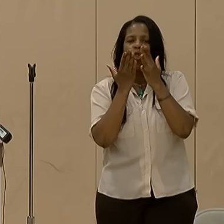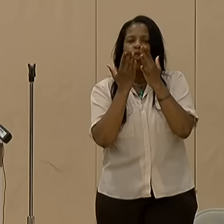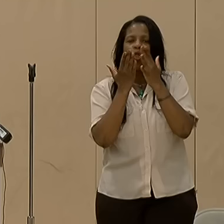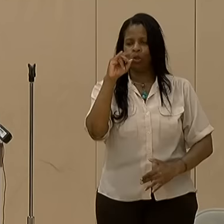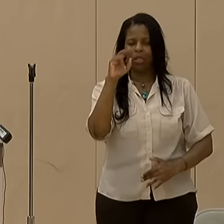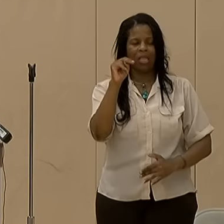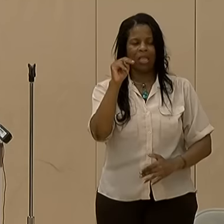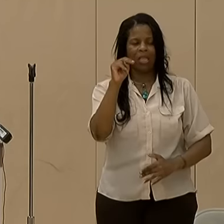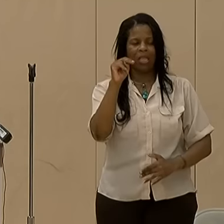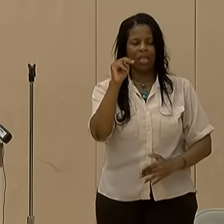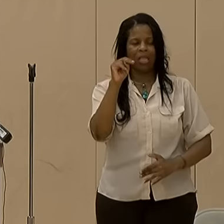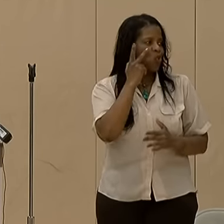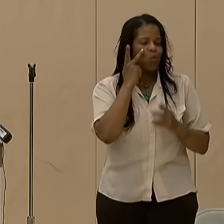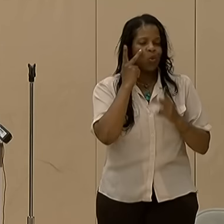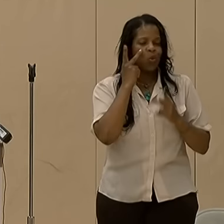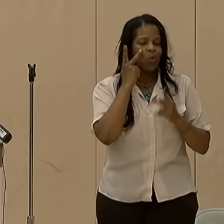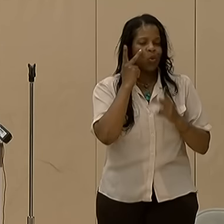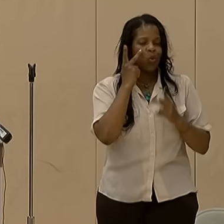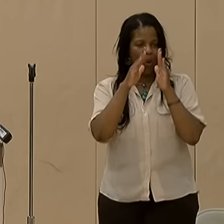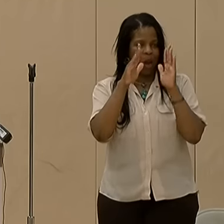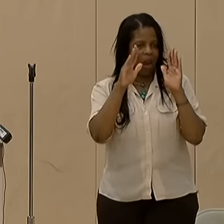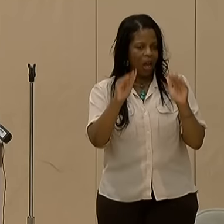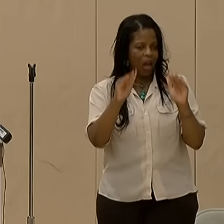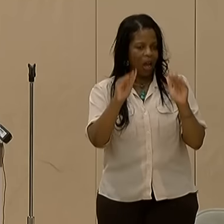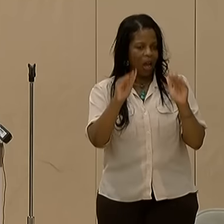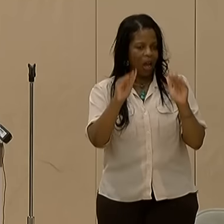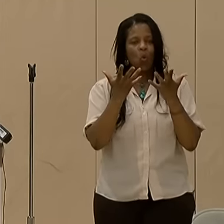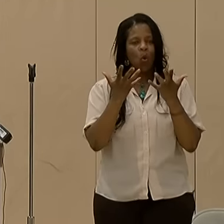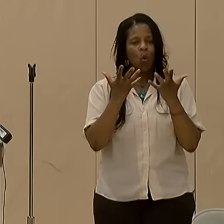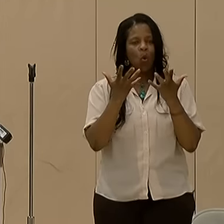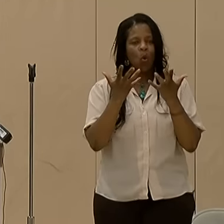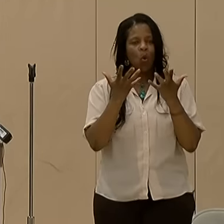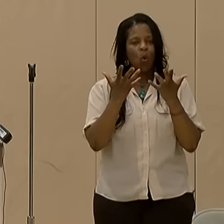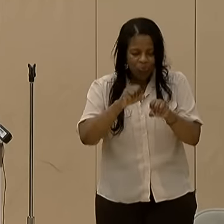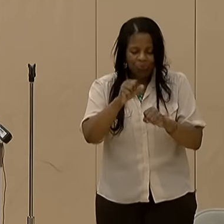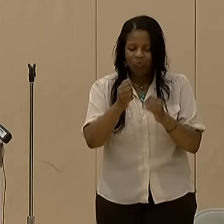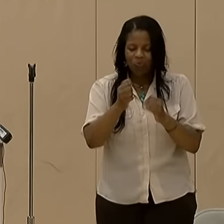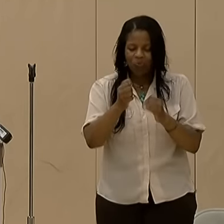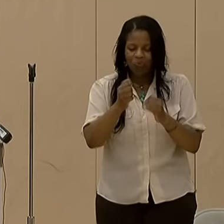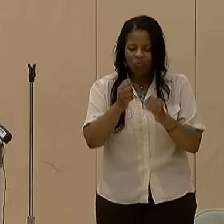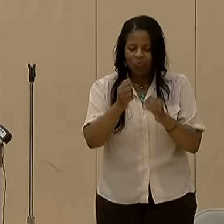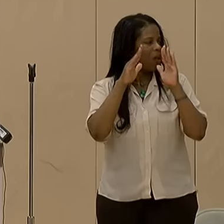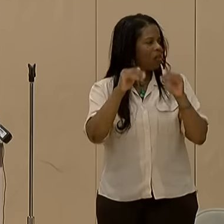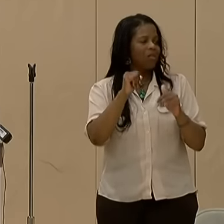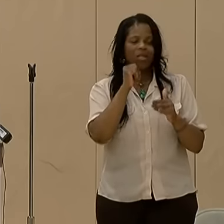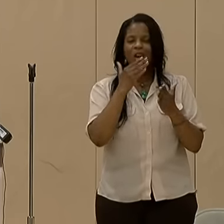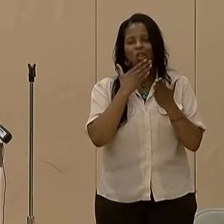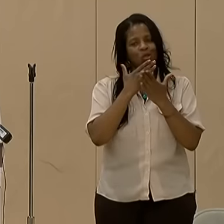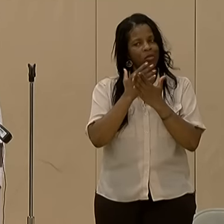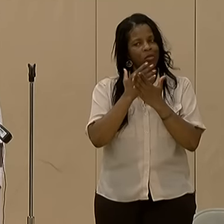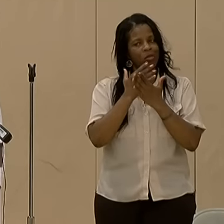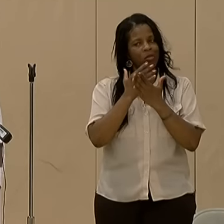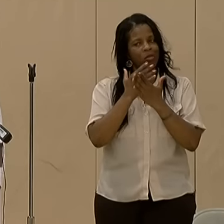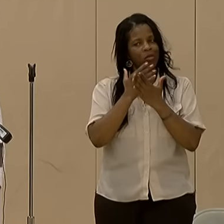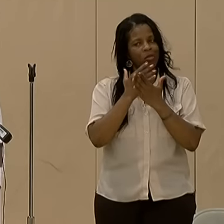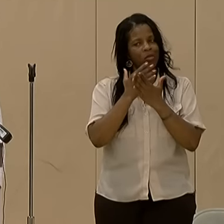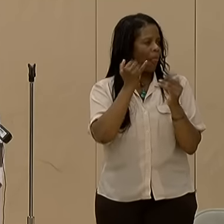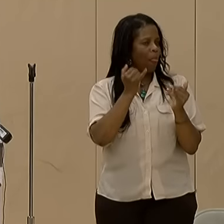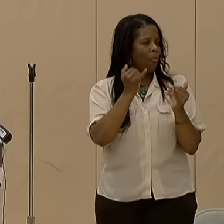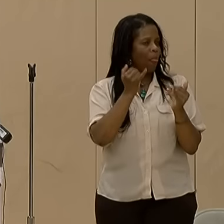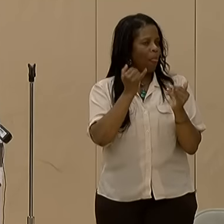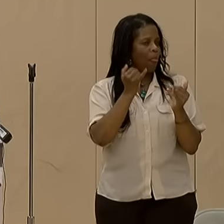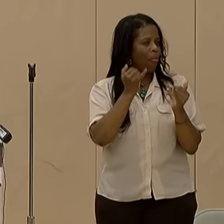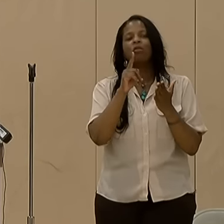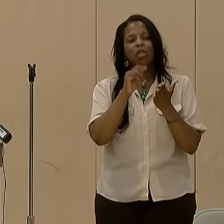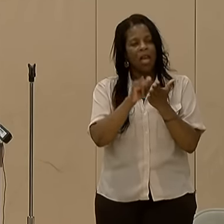what's left if your house has burned and you're wanting to sift through it. Just not a good idea right now. We want to make sure that you